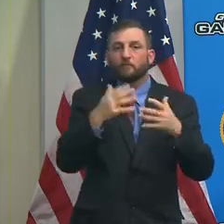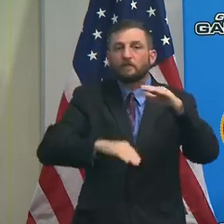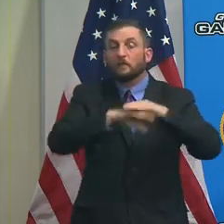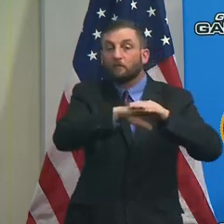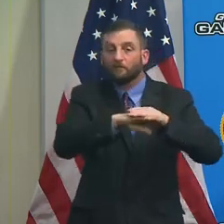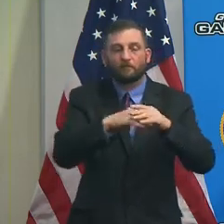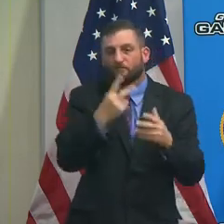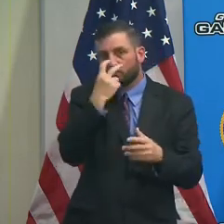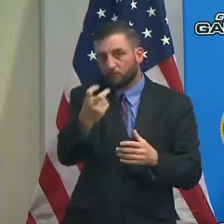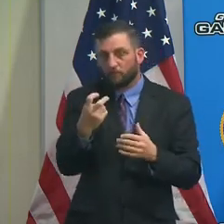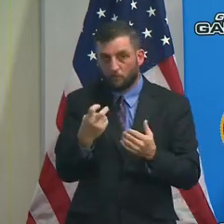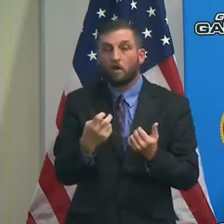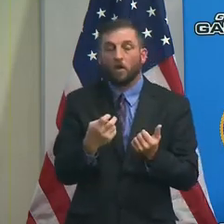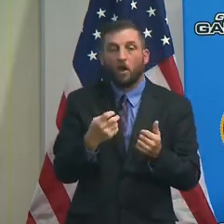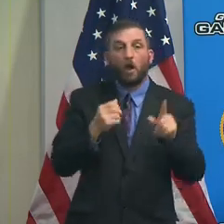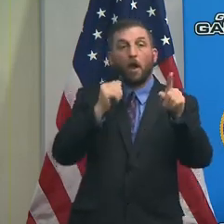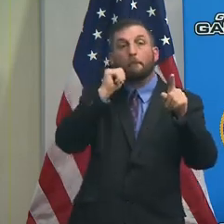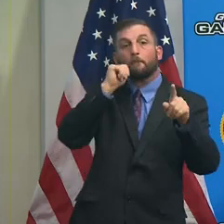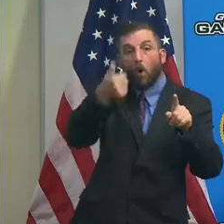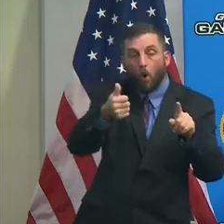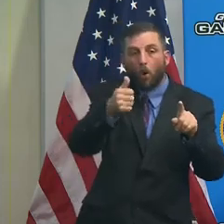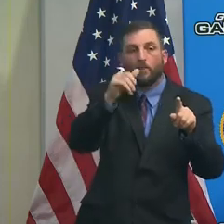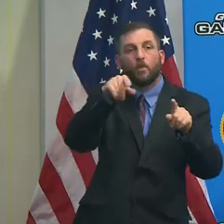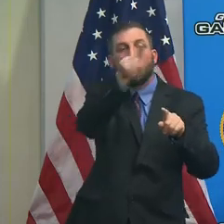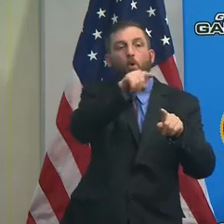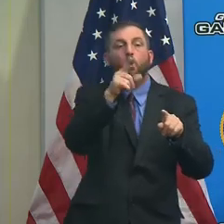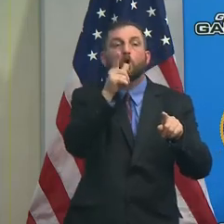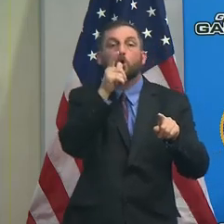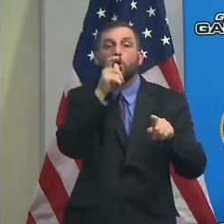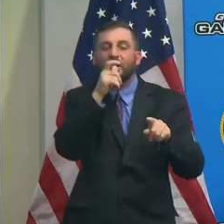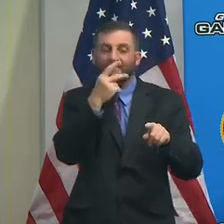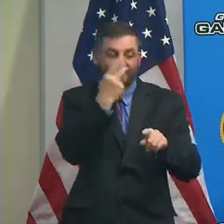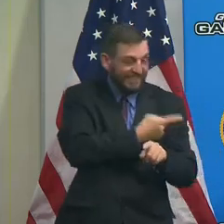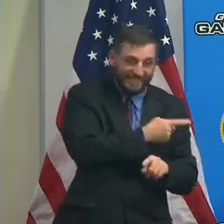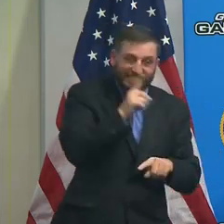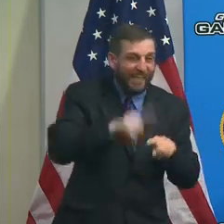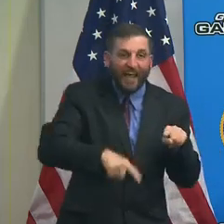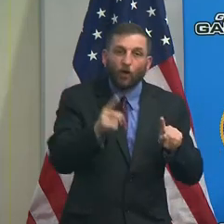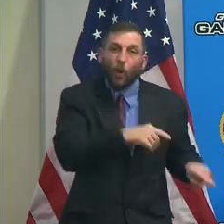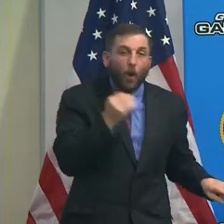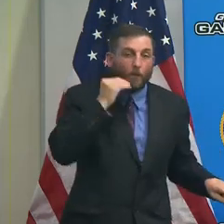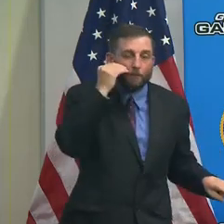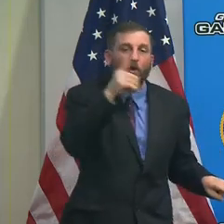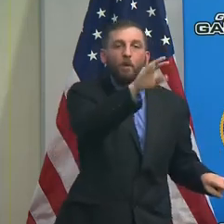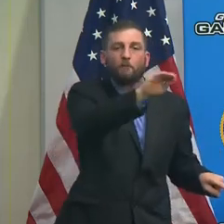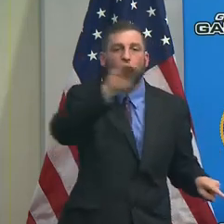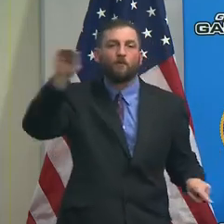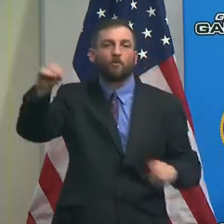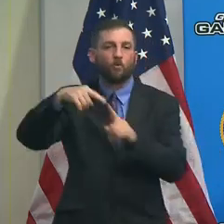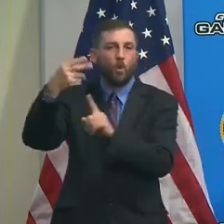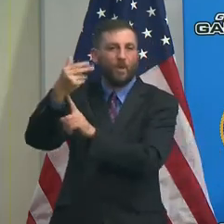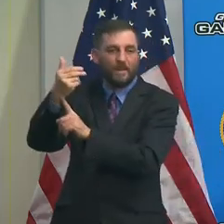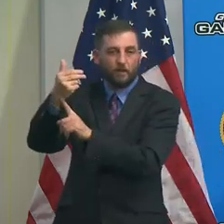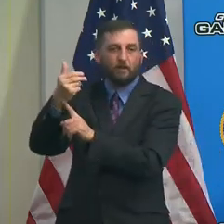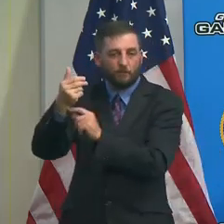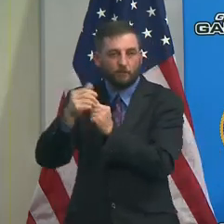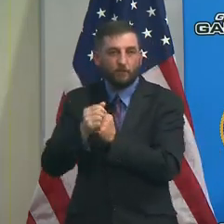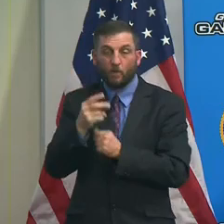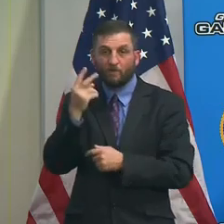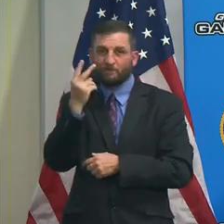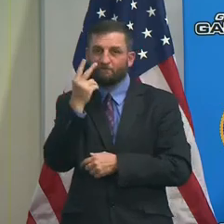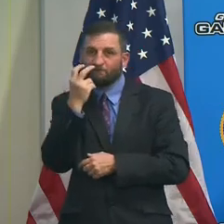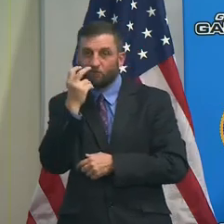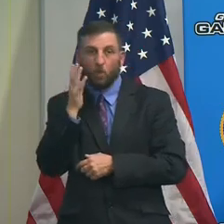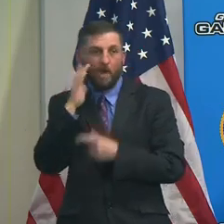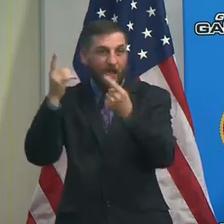by tomorrow, we will start moving those individuals who cannot go home into hotel rooms. So we don't see that that's going to happen. But obviously,